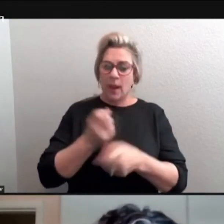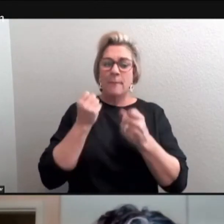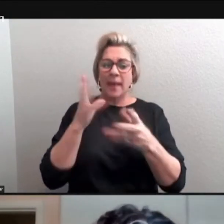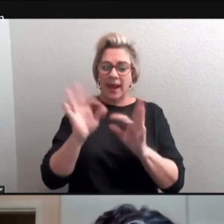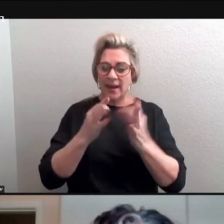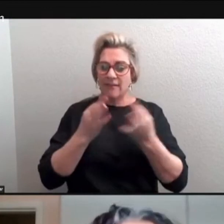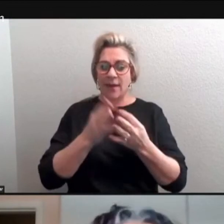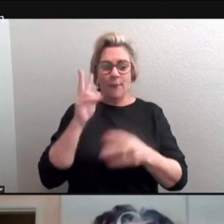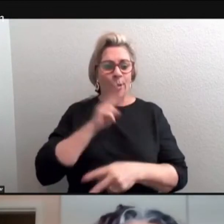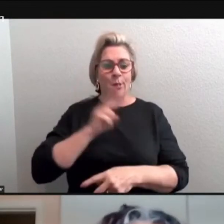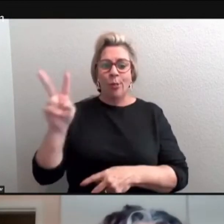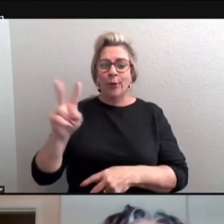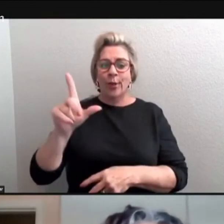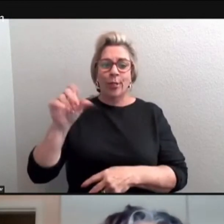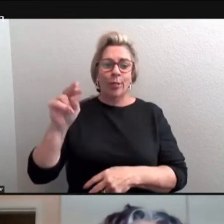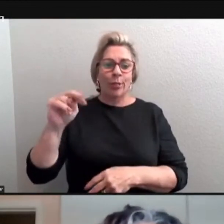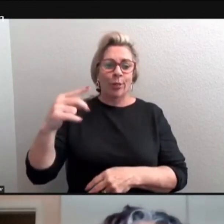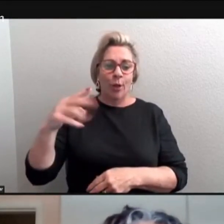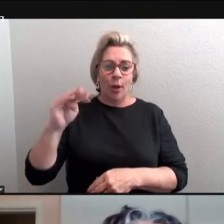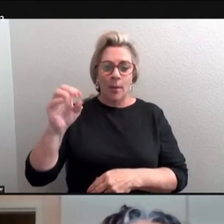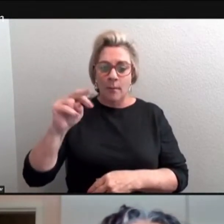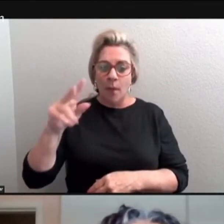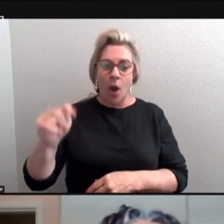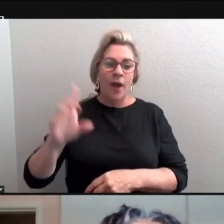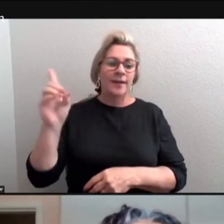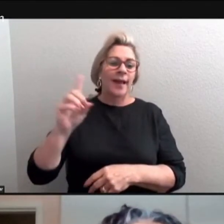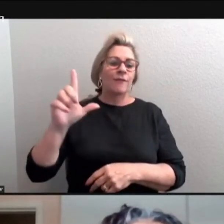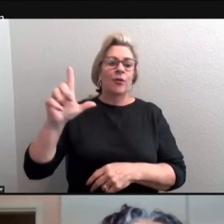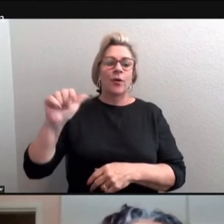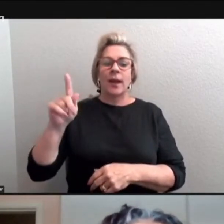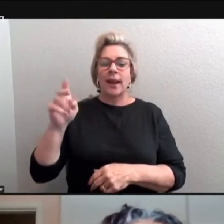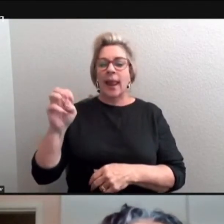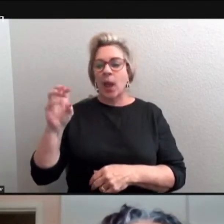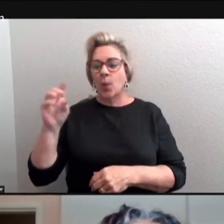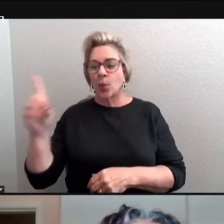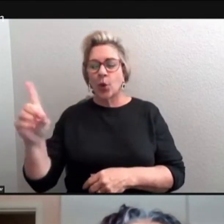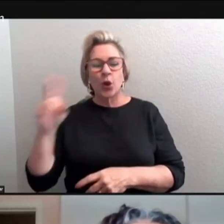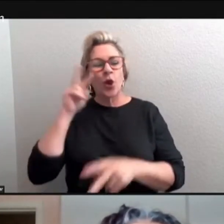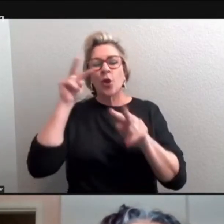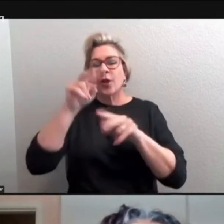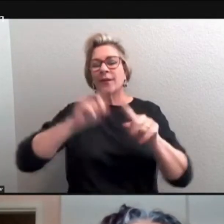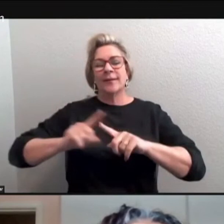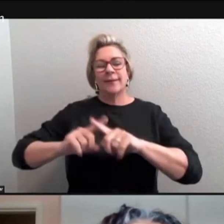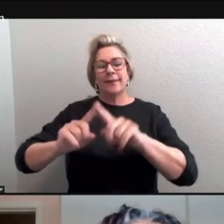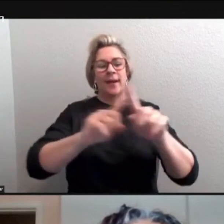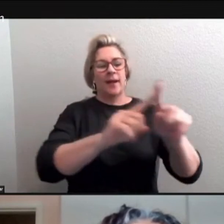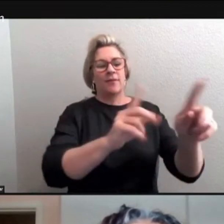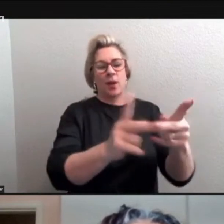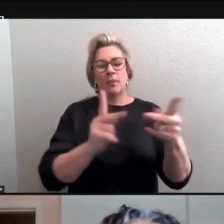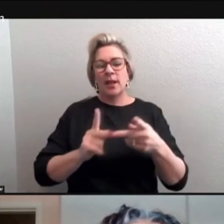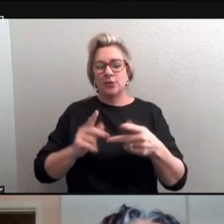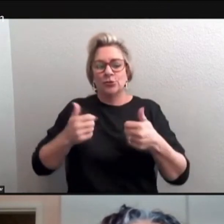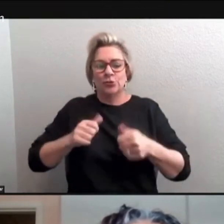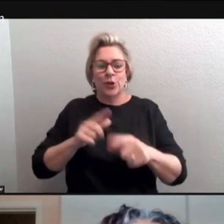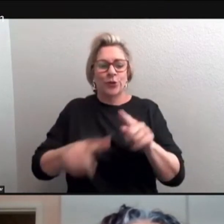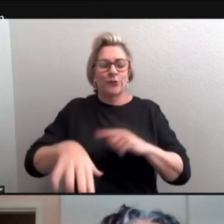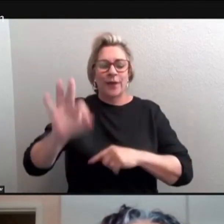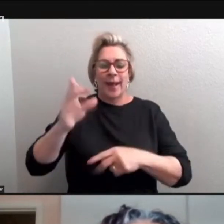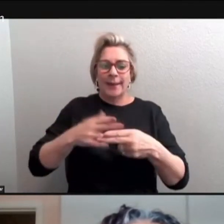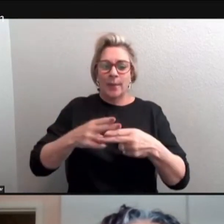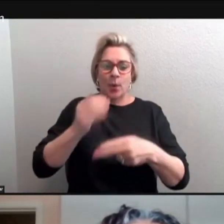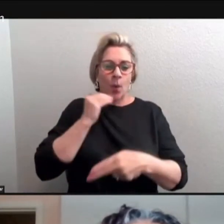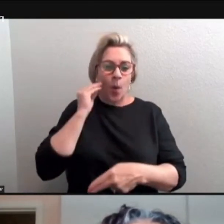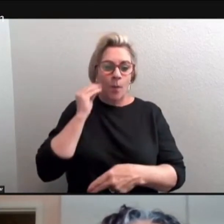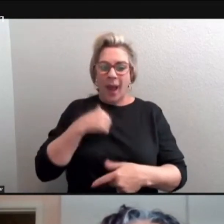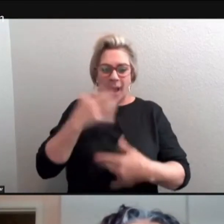in Westminster and Longmont, in Denver and Lakewood. They're looking all over the region in Boulder, trying to find a temporary home.